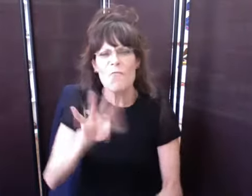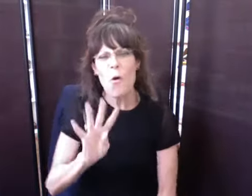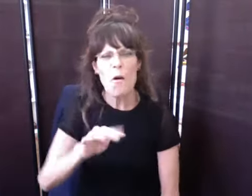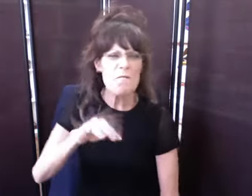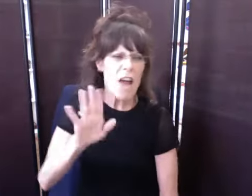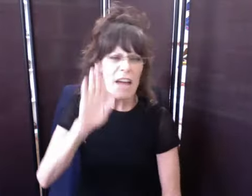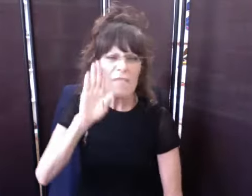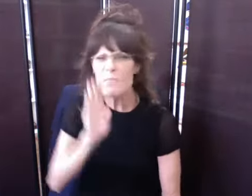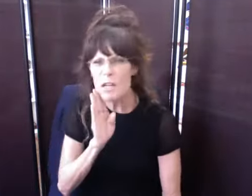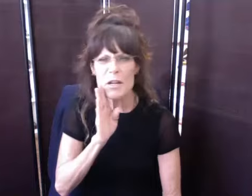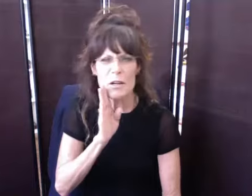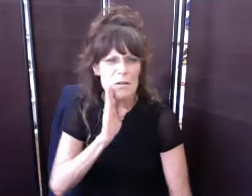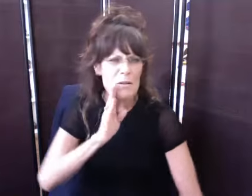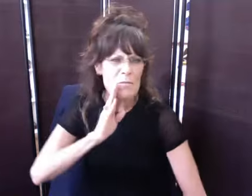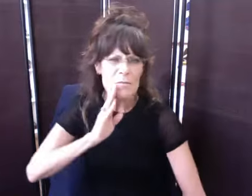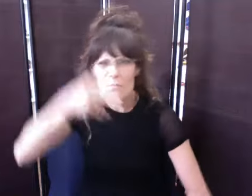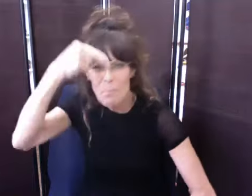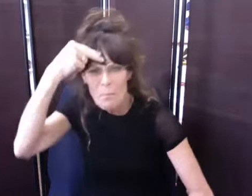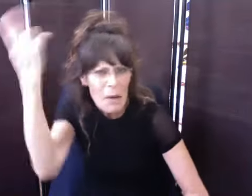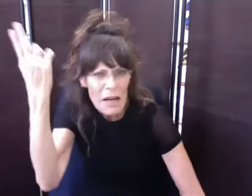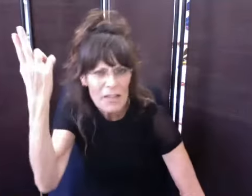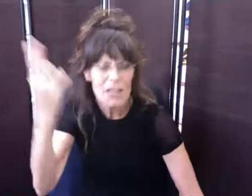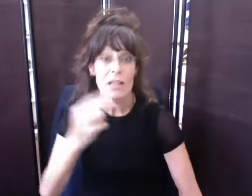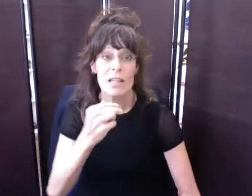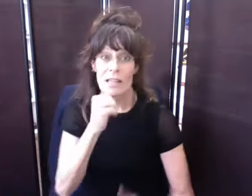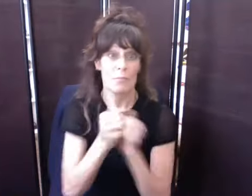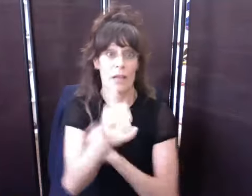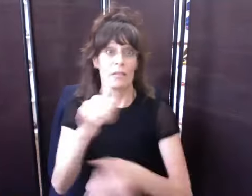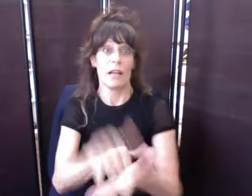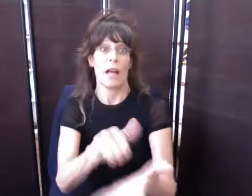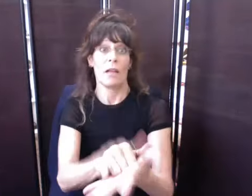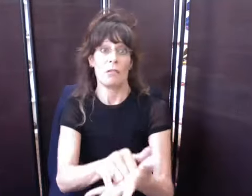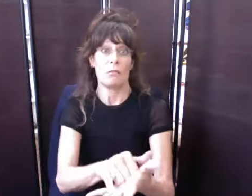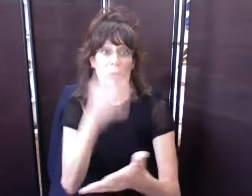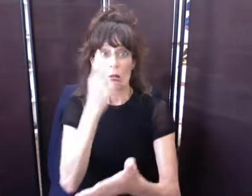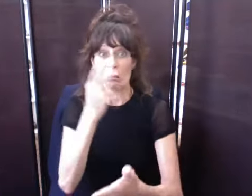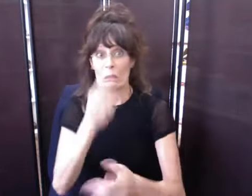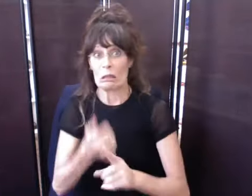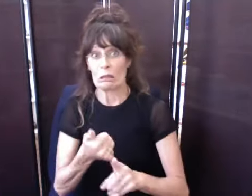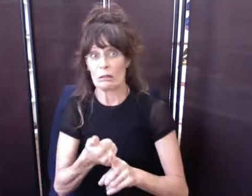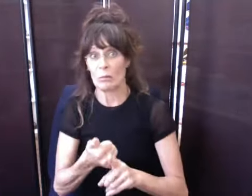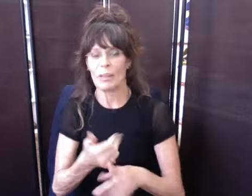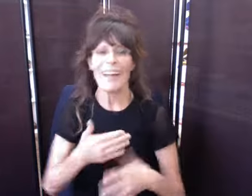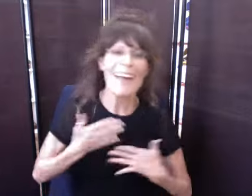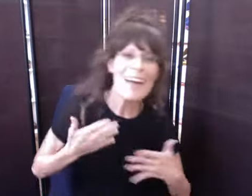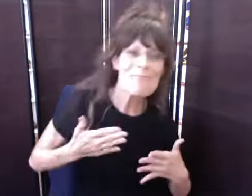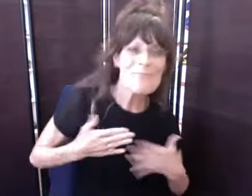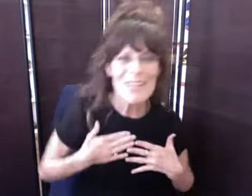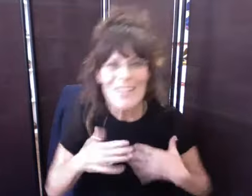you're like urinating on yourself, not there, right? But just that happy where you know all the lyrics to the songs, right? You have a full head of hair and one